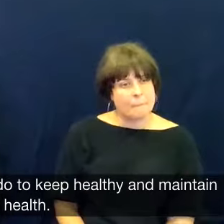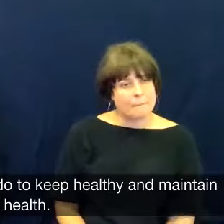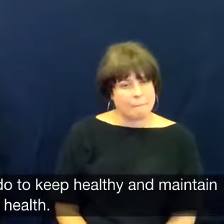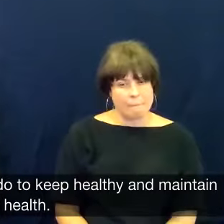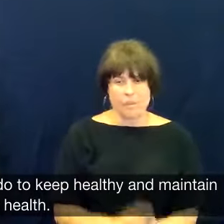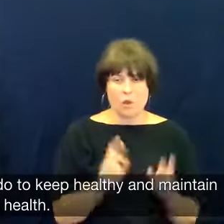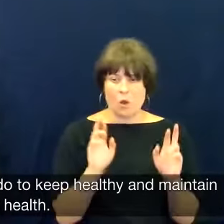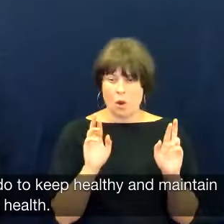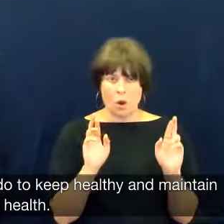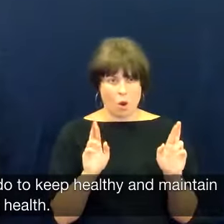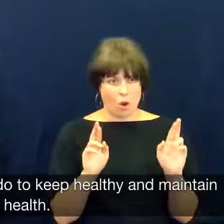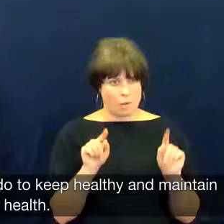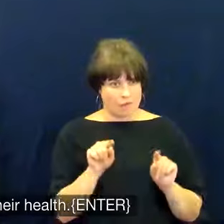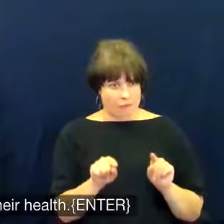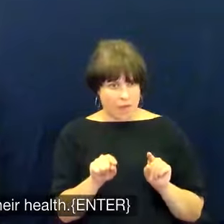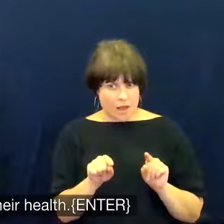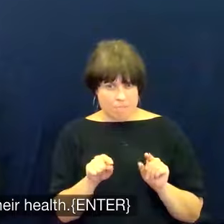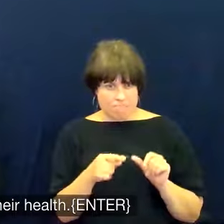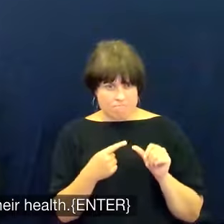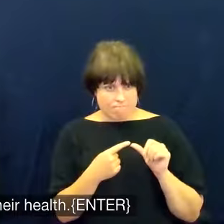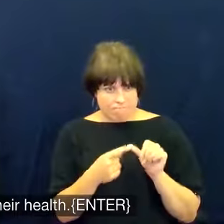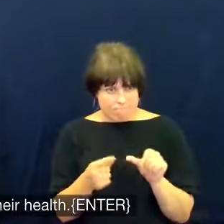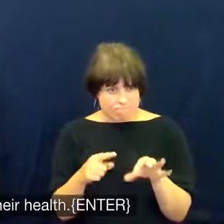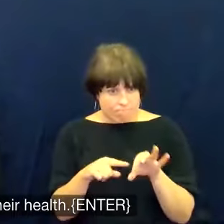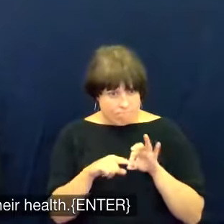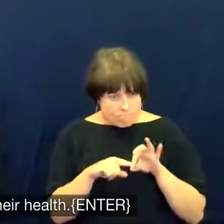I hope that addresses it.